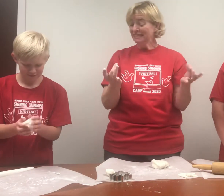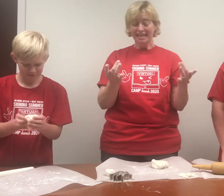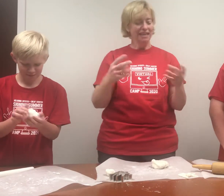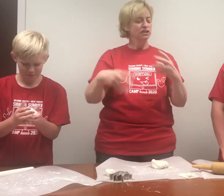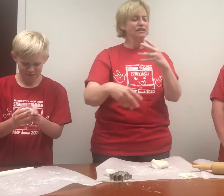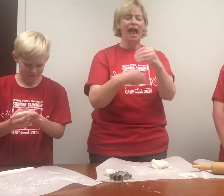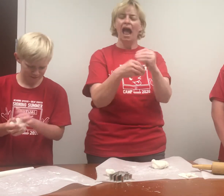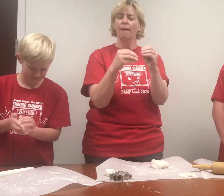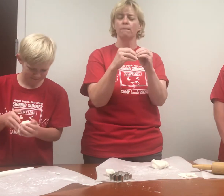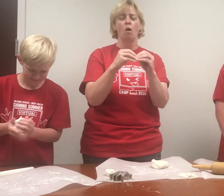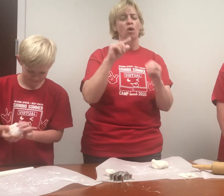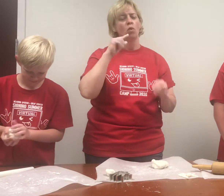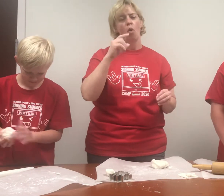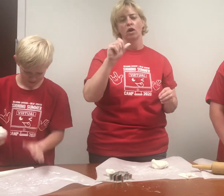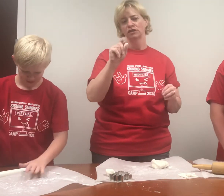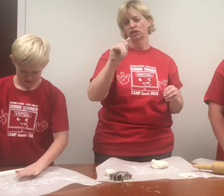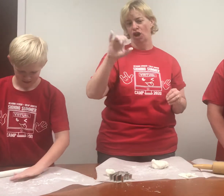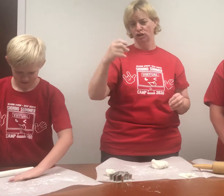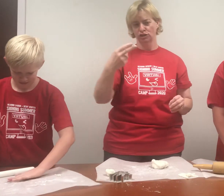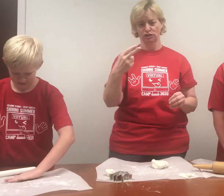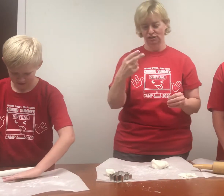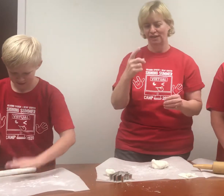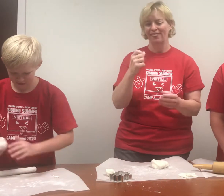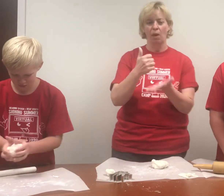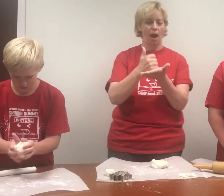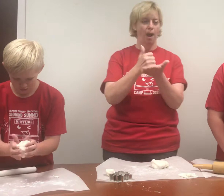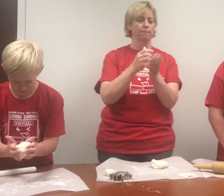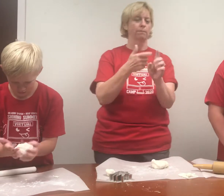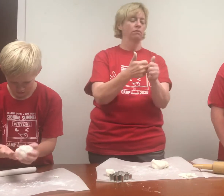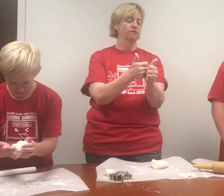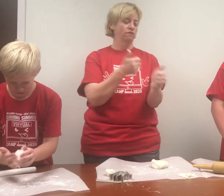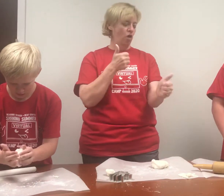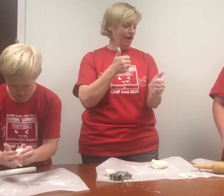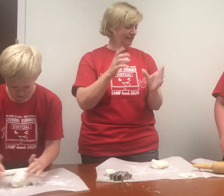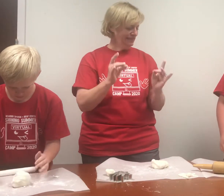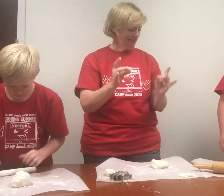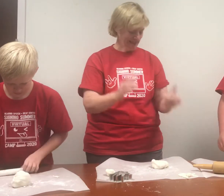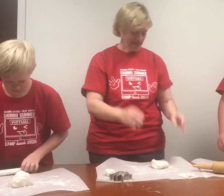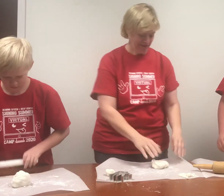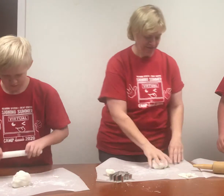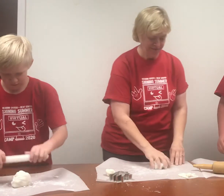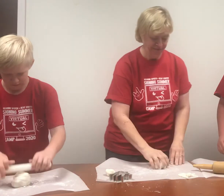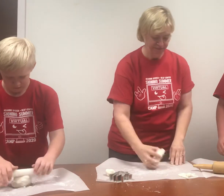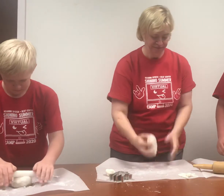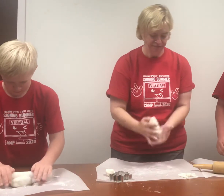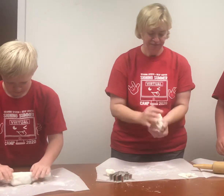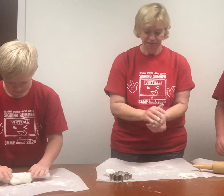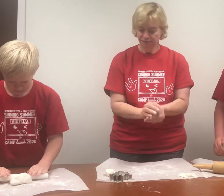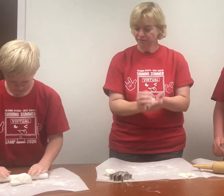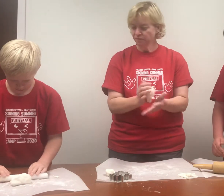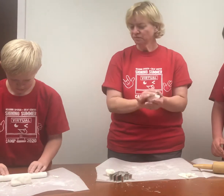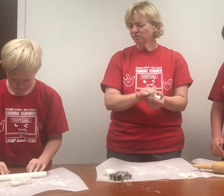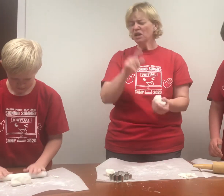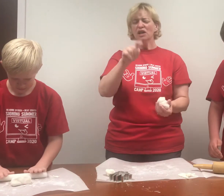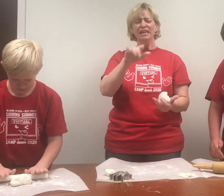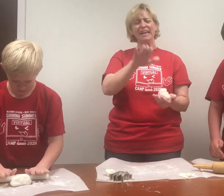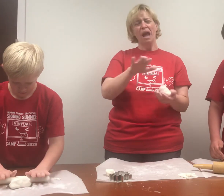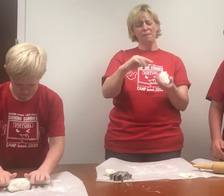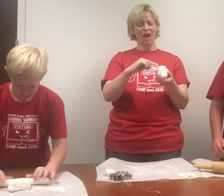And if it becomes sticky and it's sticking to your fingers, you just want to add some more cornstarch because that will help alleviate